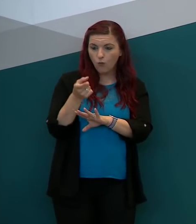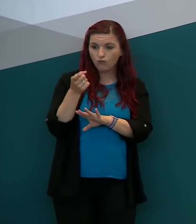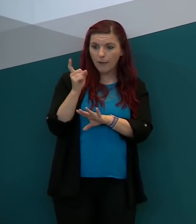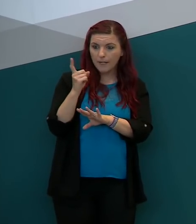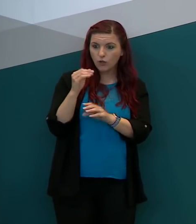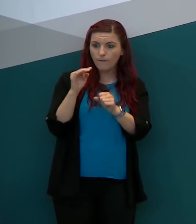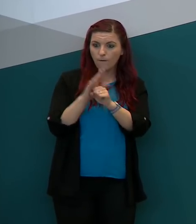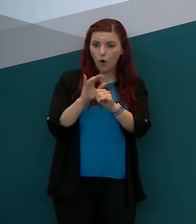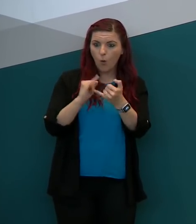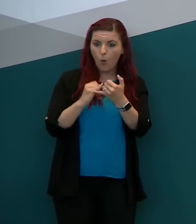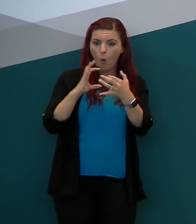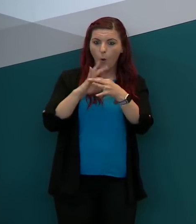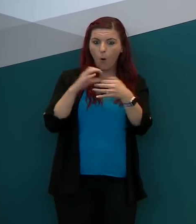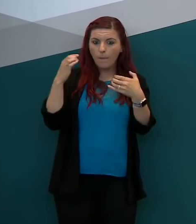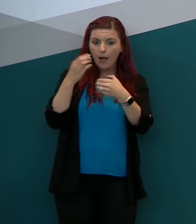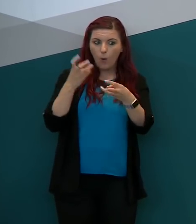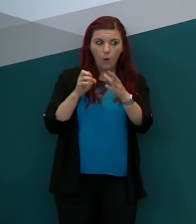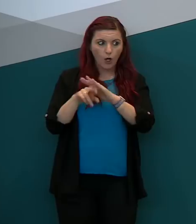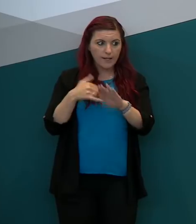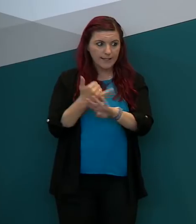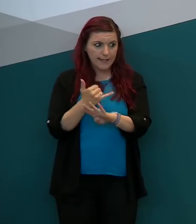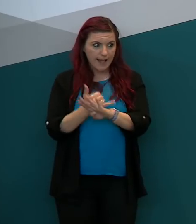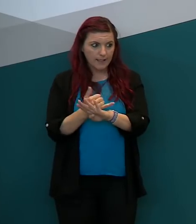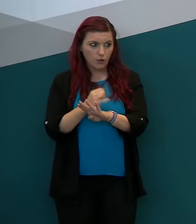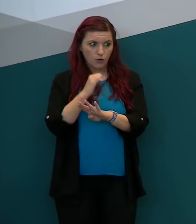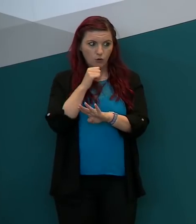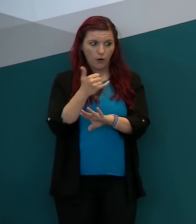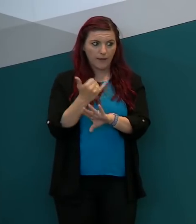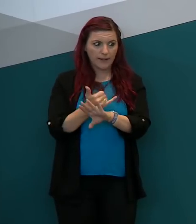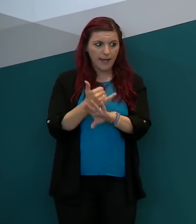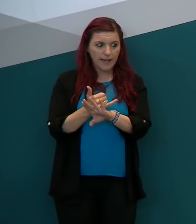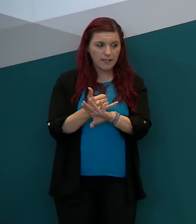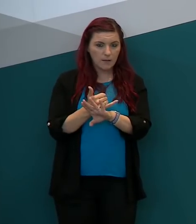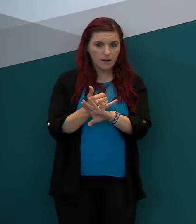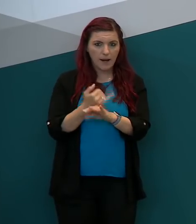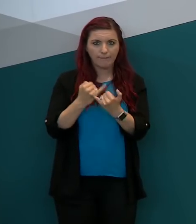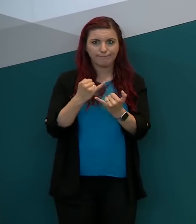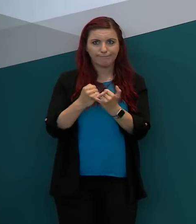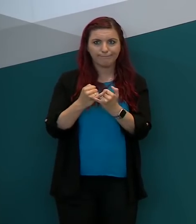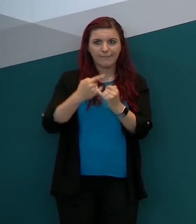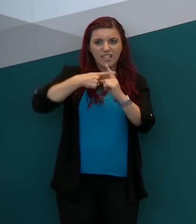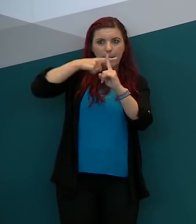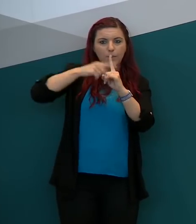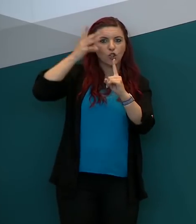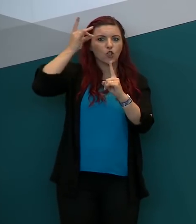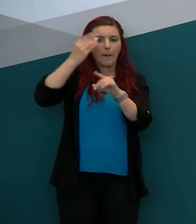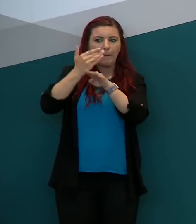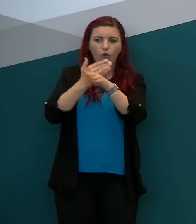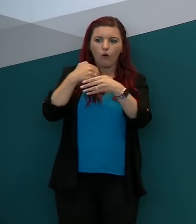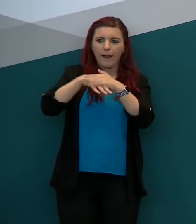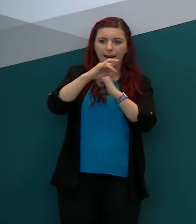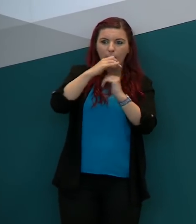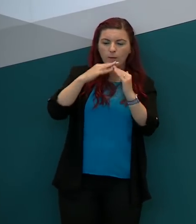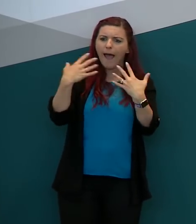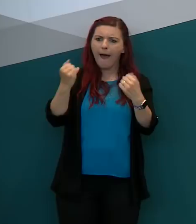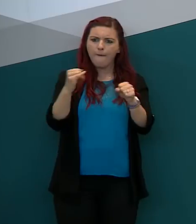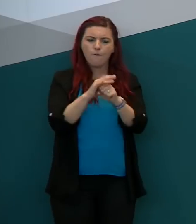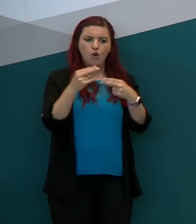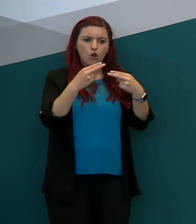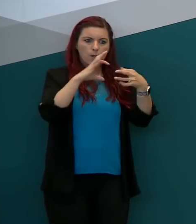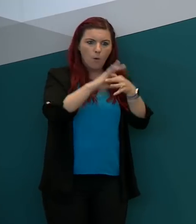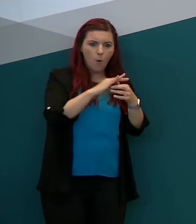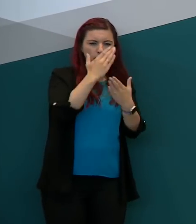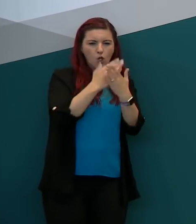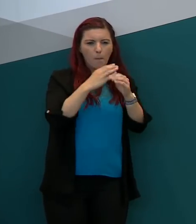workers that there be temperature screening in relation to those before they go into houses. I think there are recommendations in place in respect of nursing home and